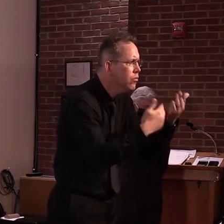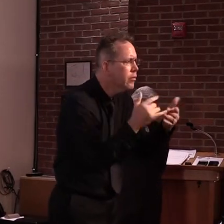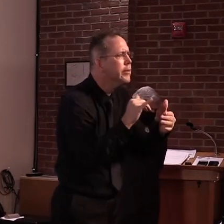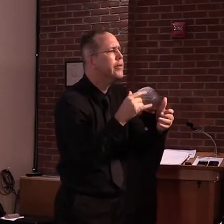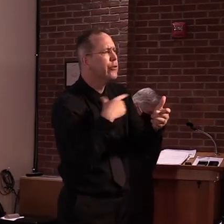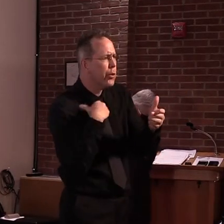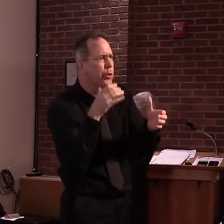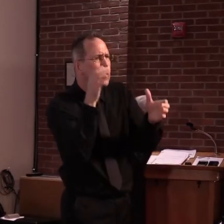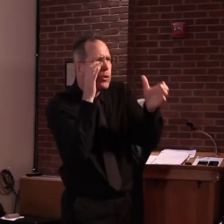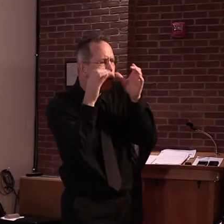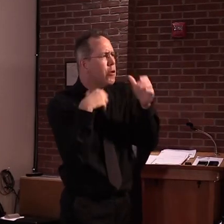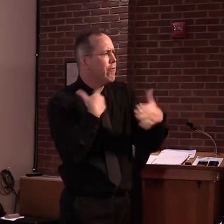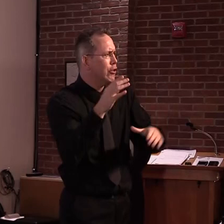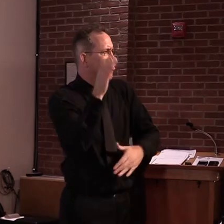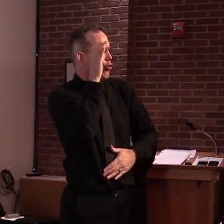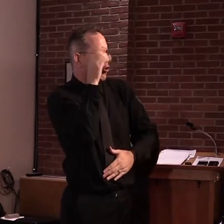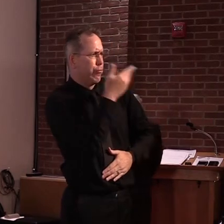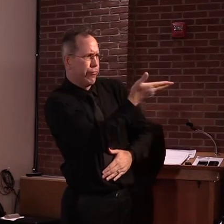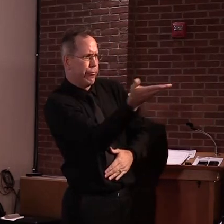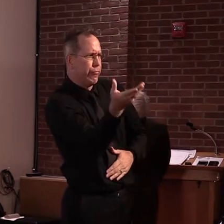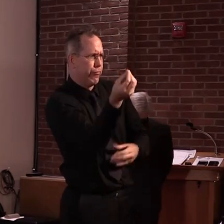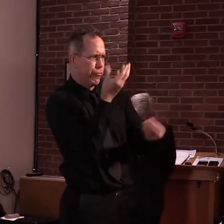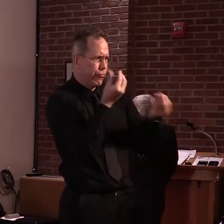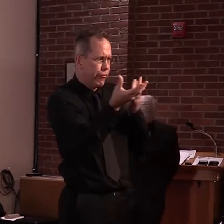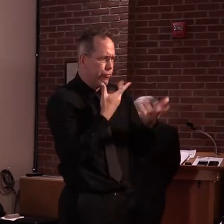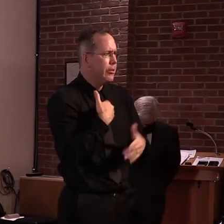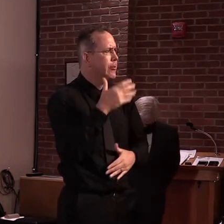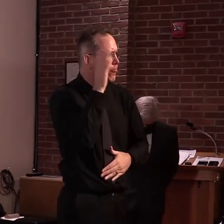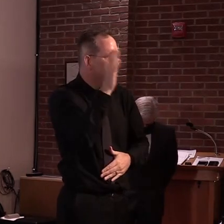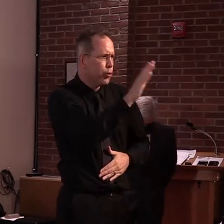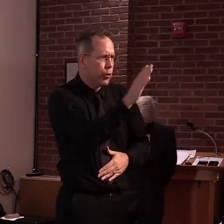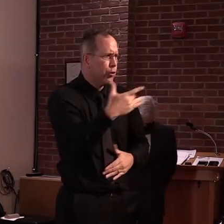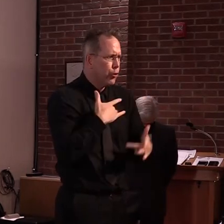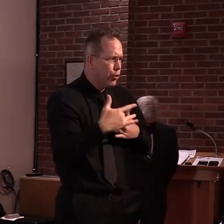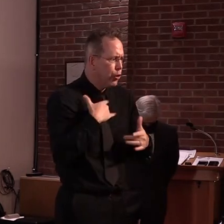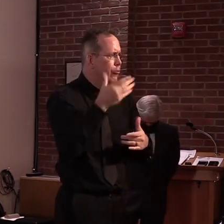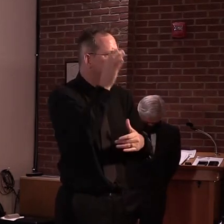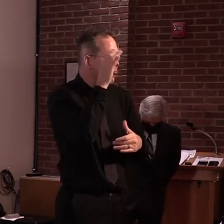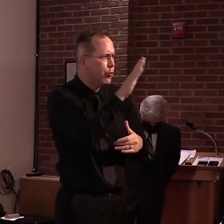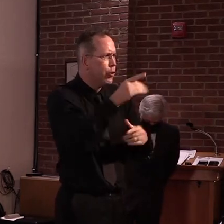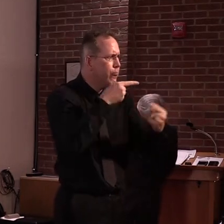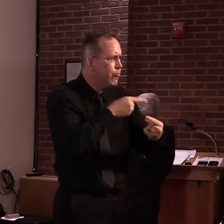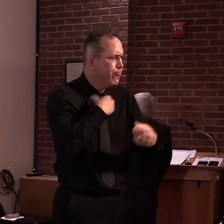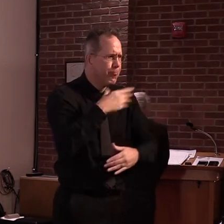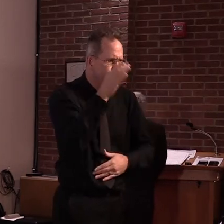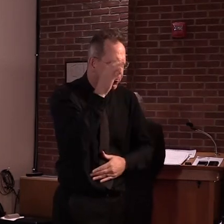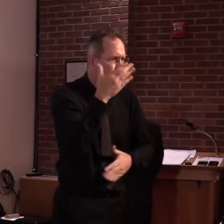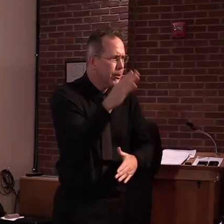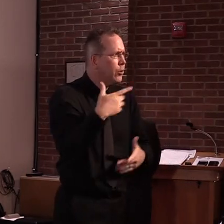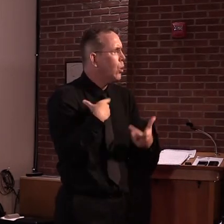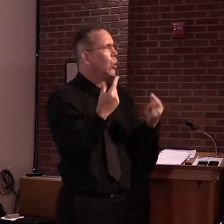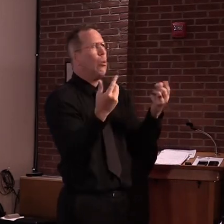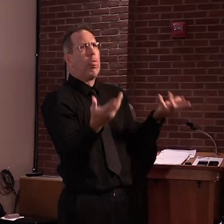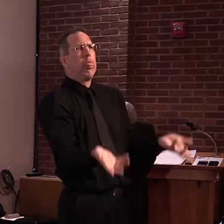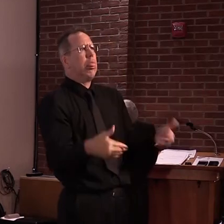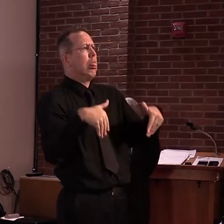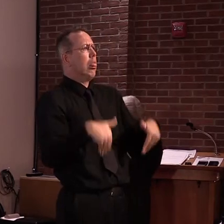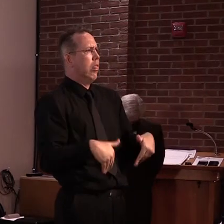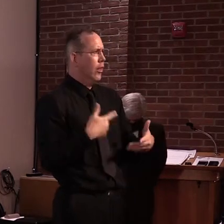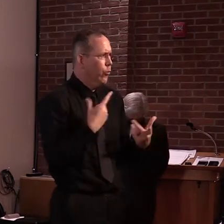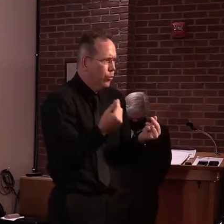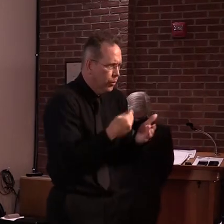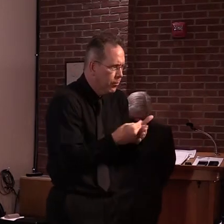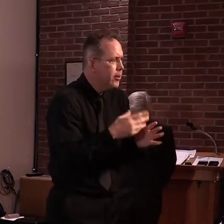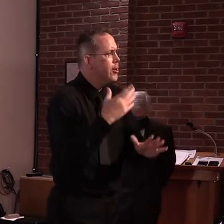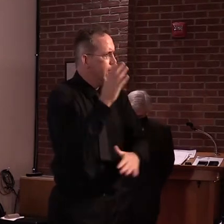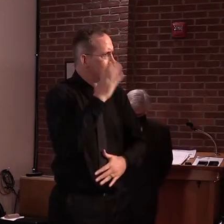dire fear of their livelihoods vanishing right before their very eyes. The anguish is palpable, evident in every